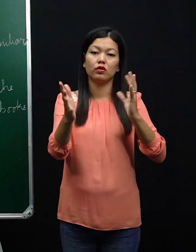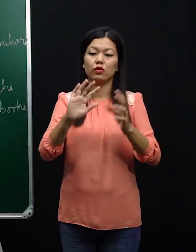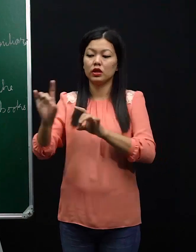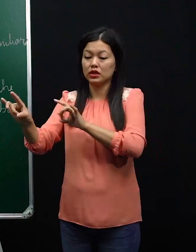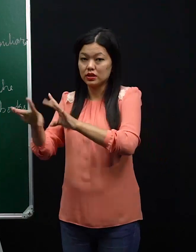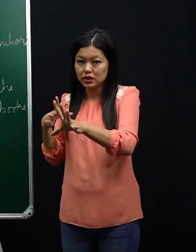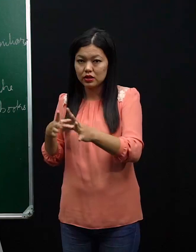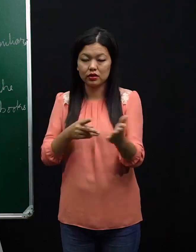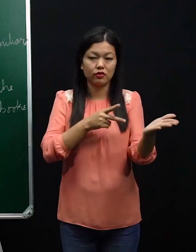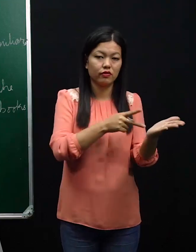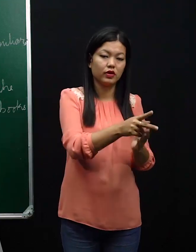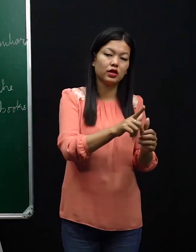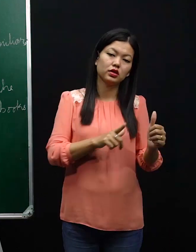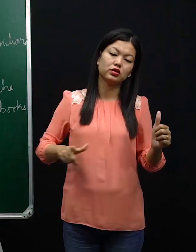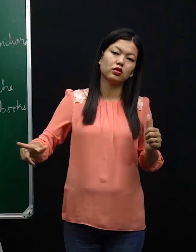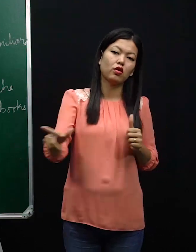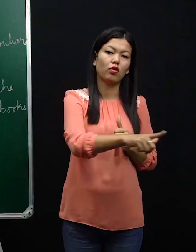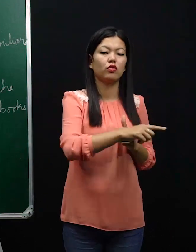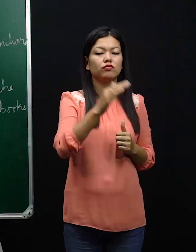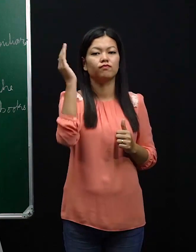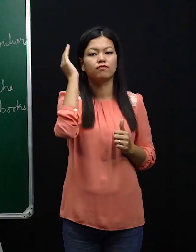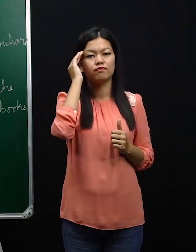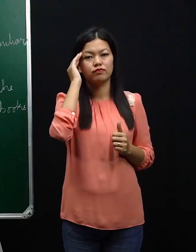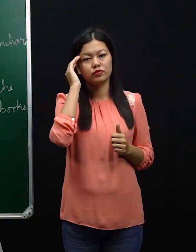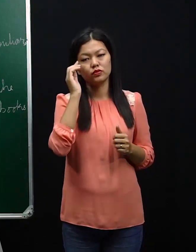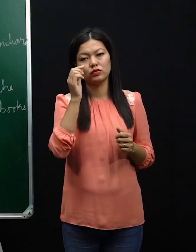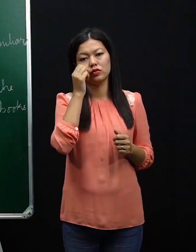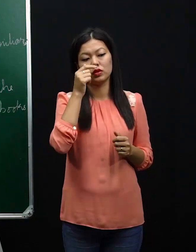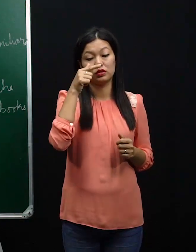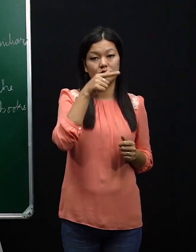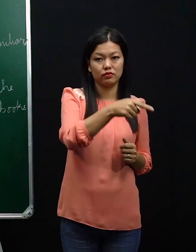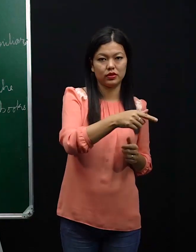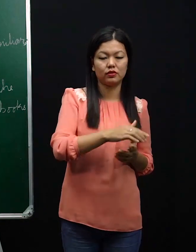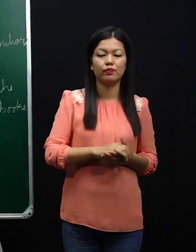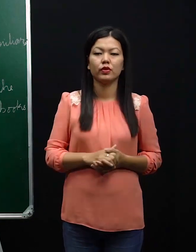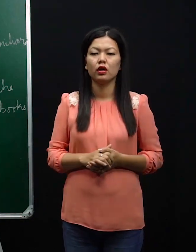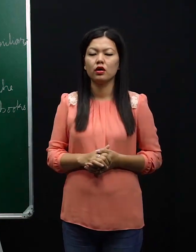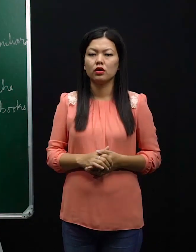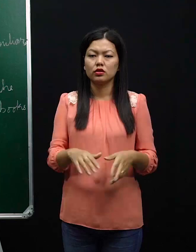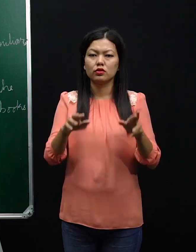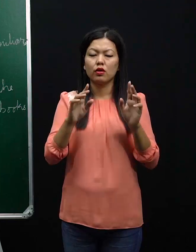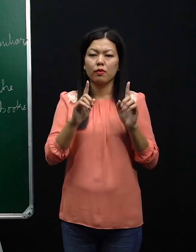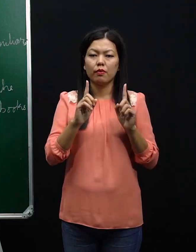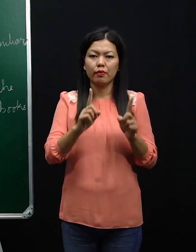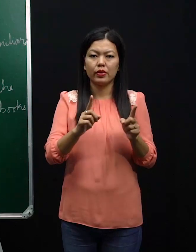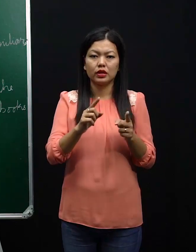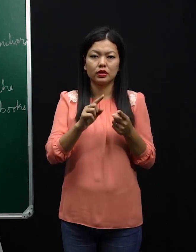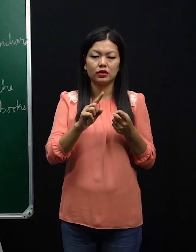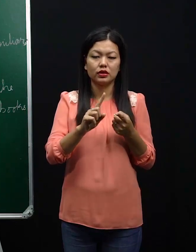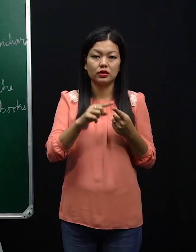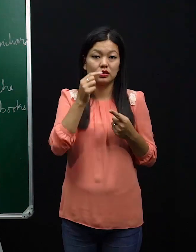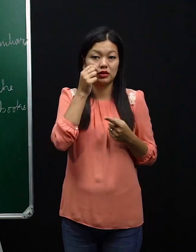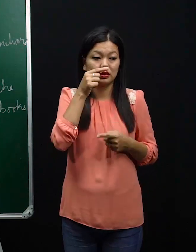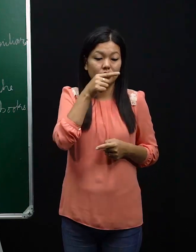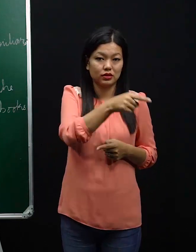still lived with the hope that one day he will meet the face that resembled the face on the mountain. He still had